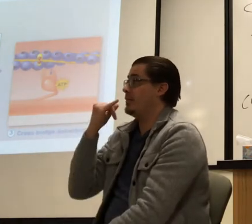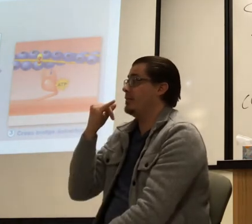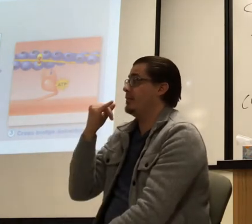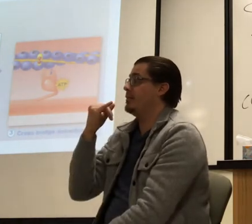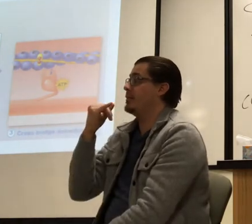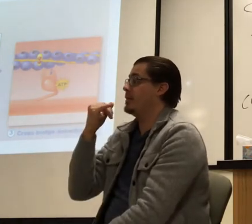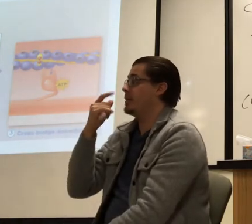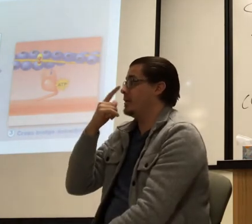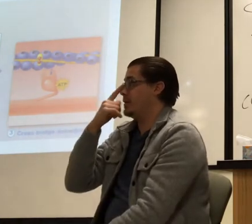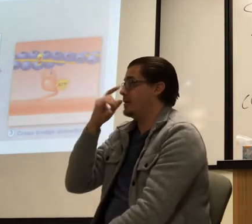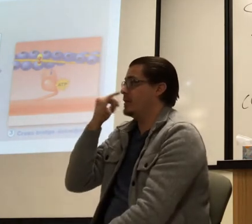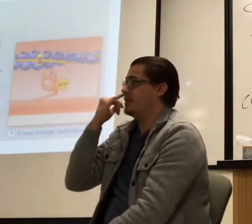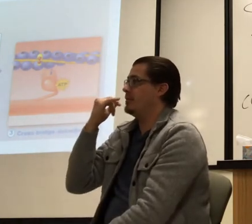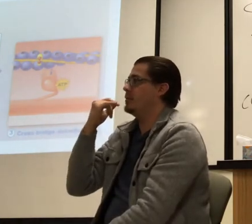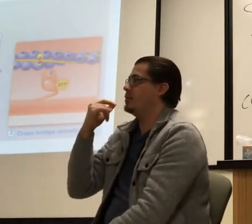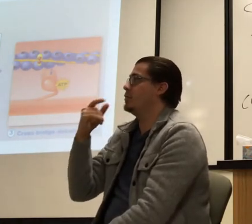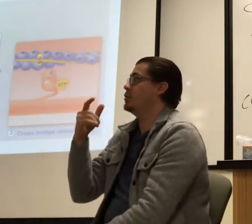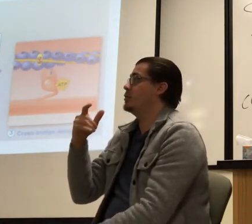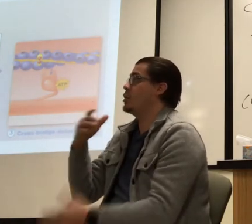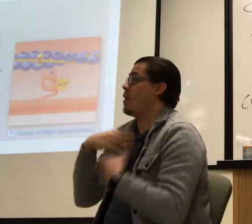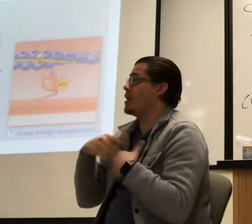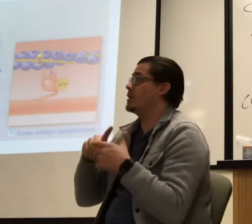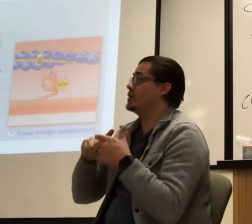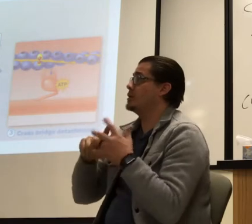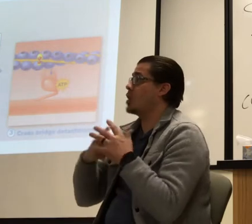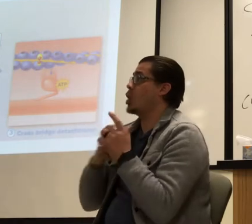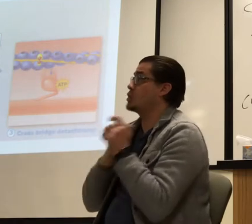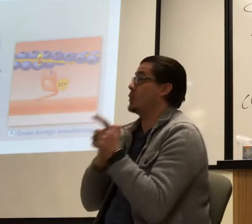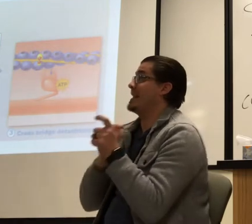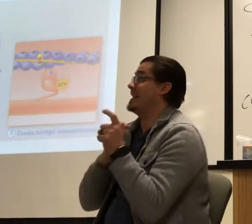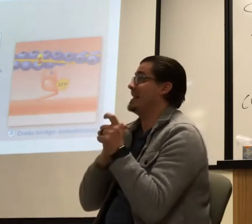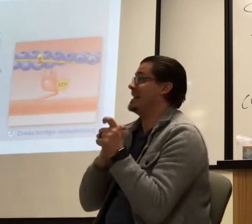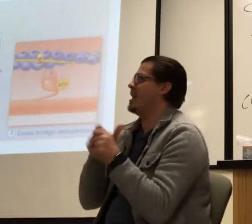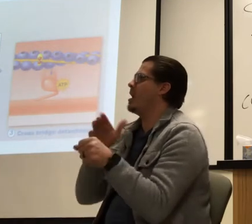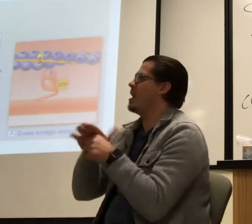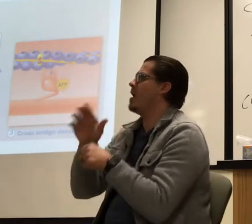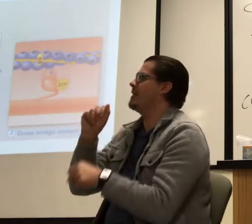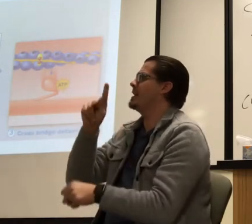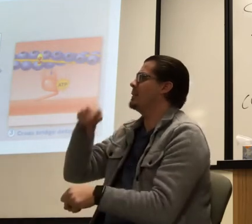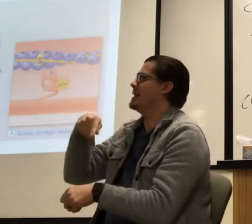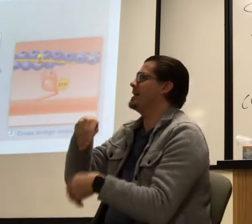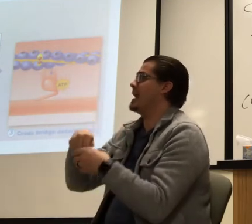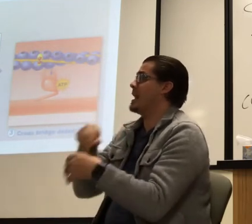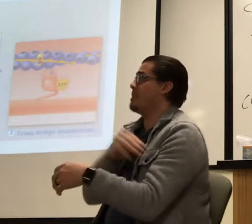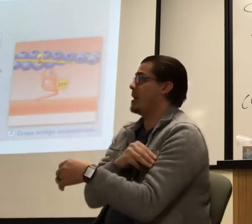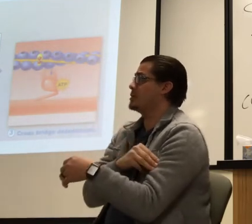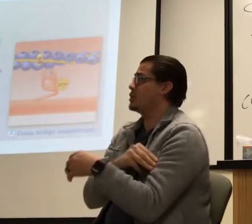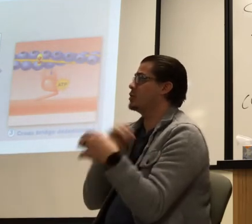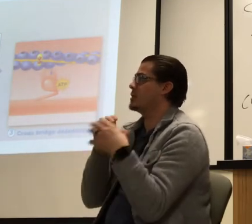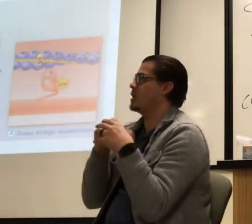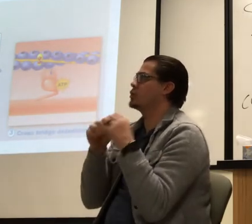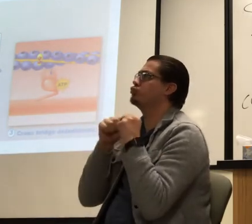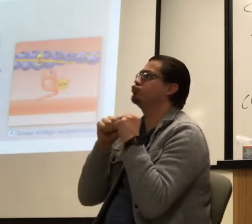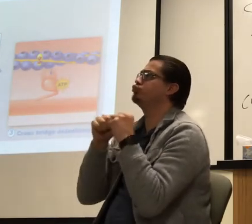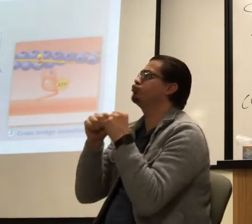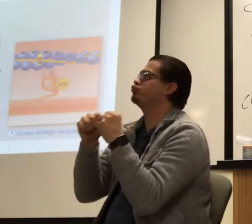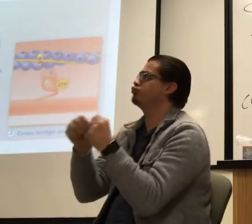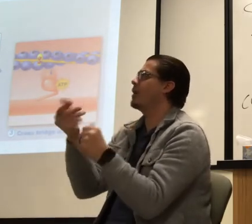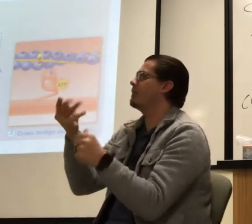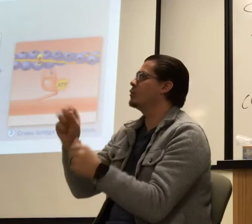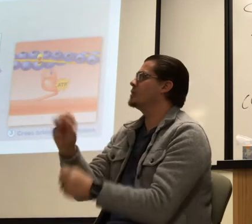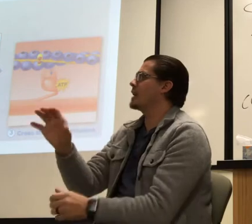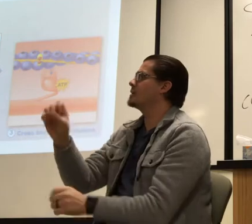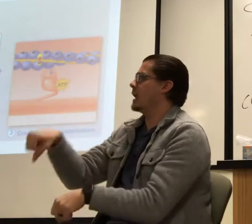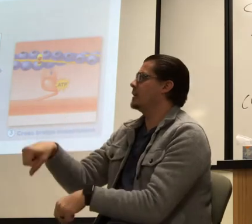like, say start sprinting or something, there's enough ATP in your muscle cells to last you a few